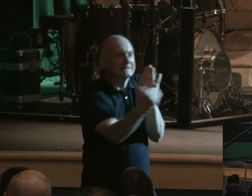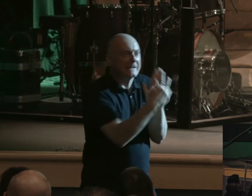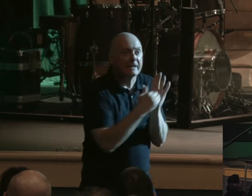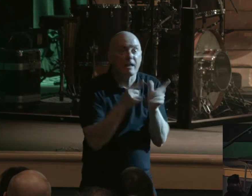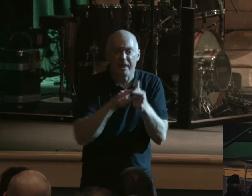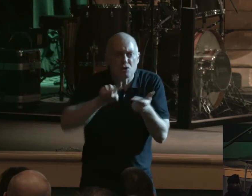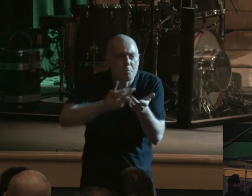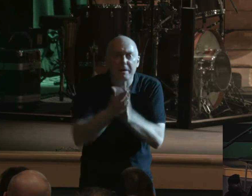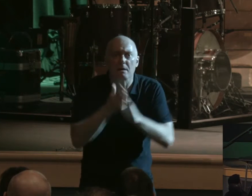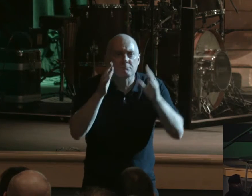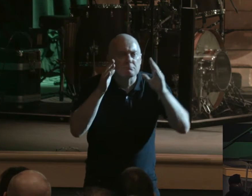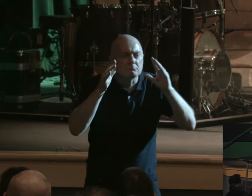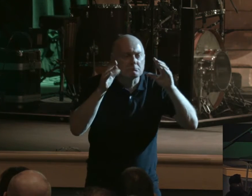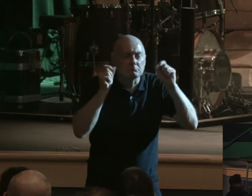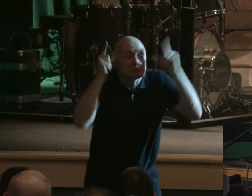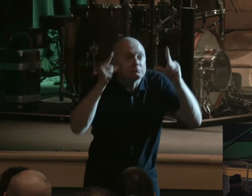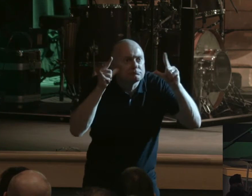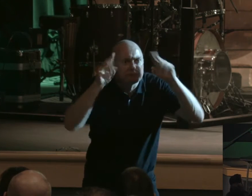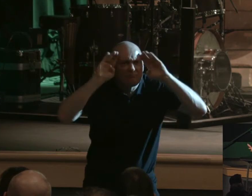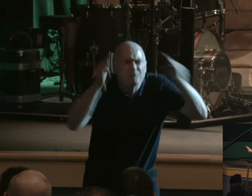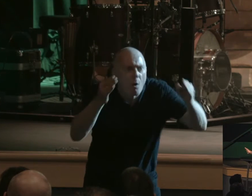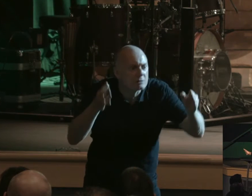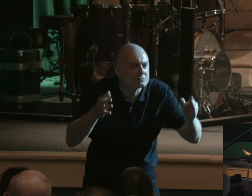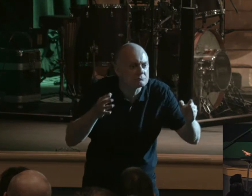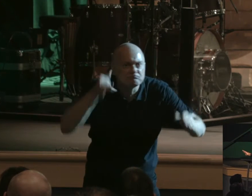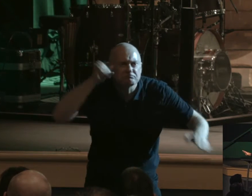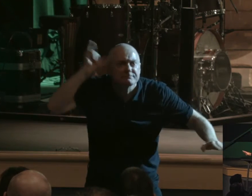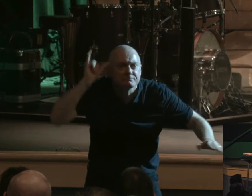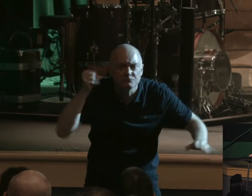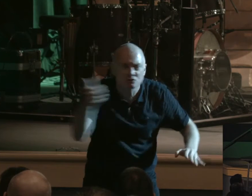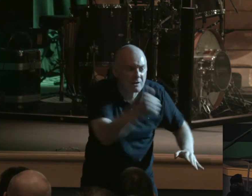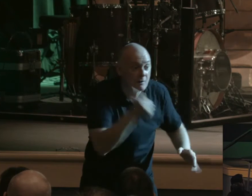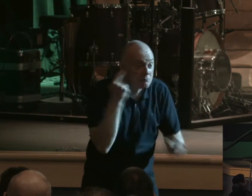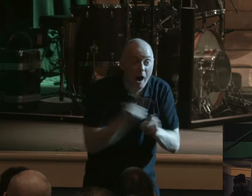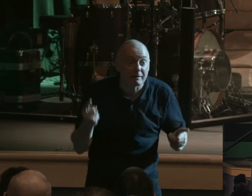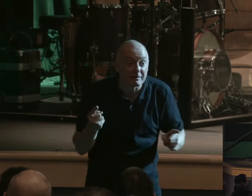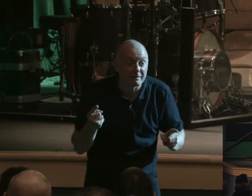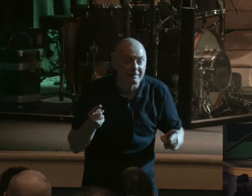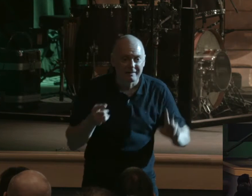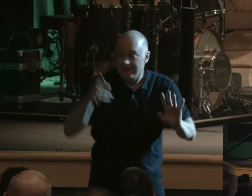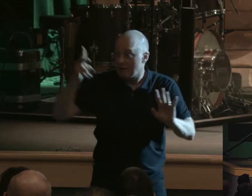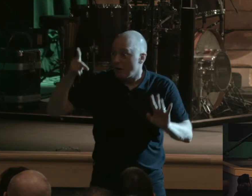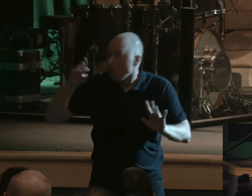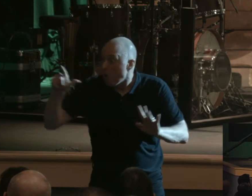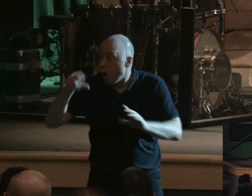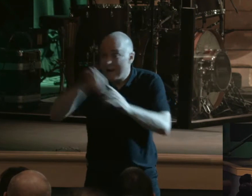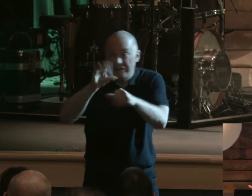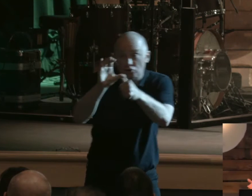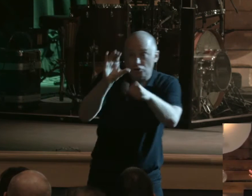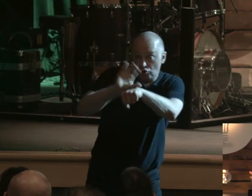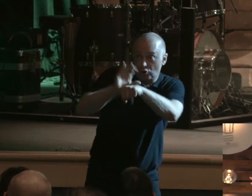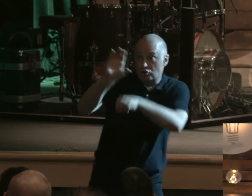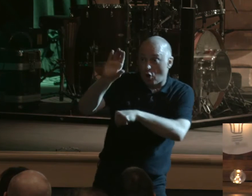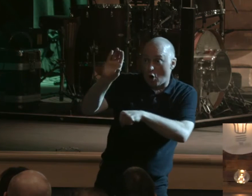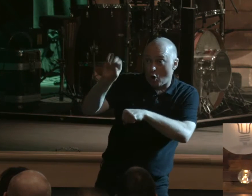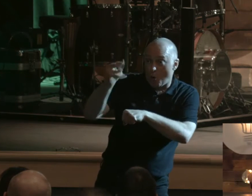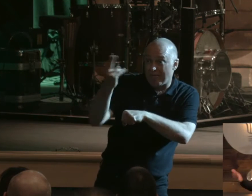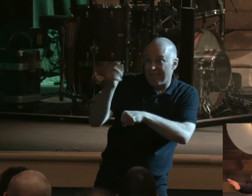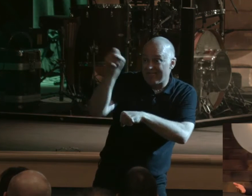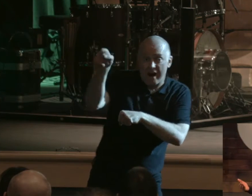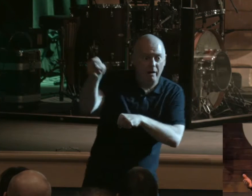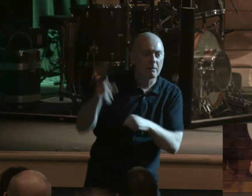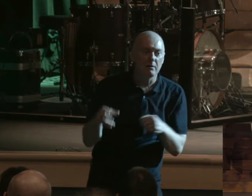their lives into such clarity, focus, and resolve. Paul, in the church of Corinth, had